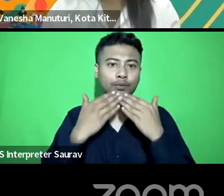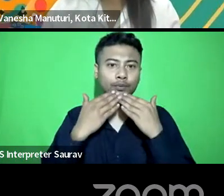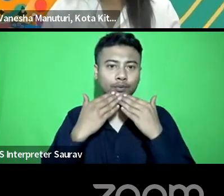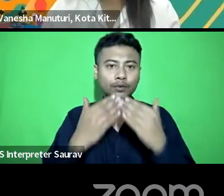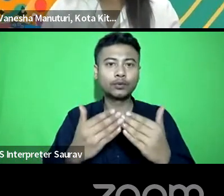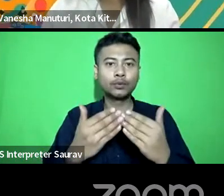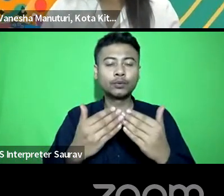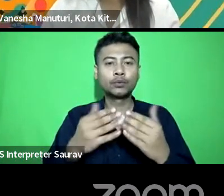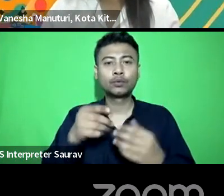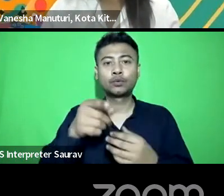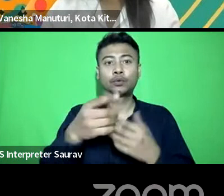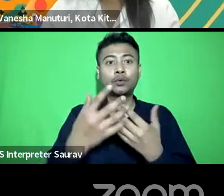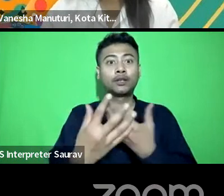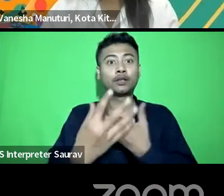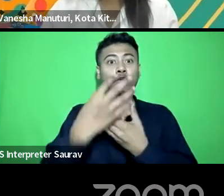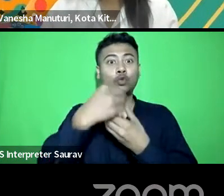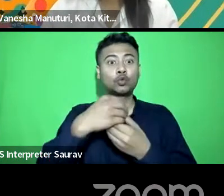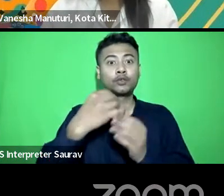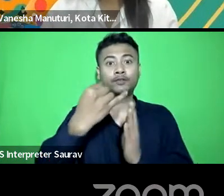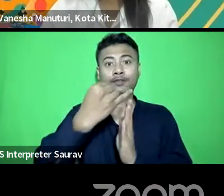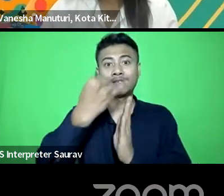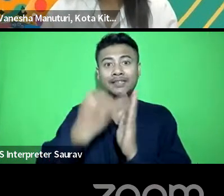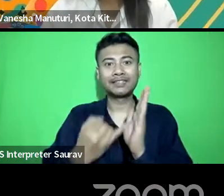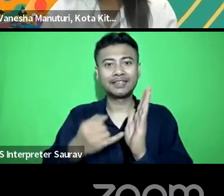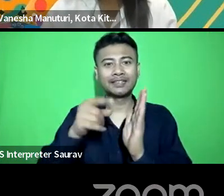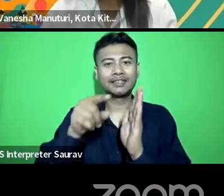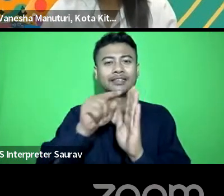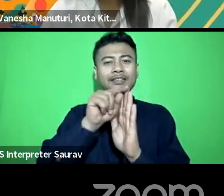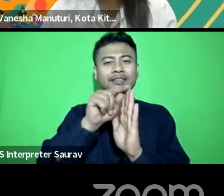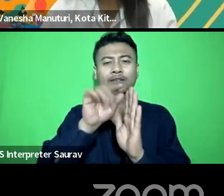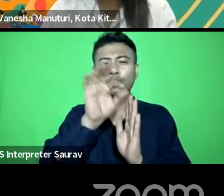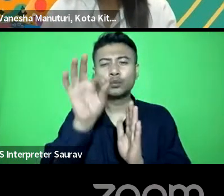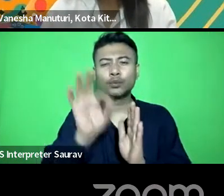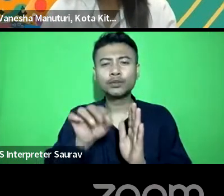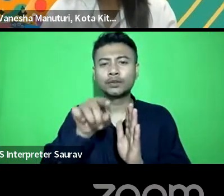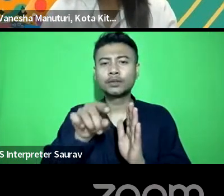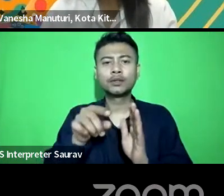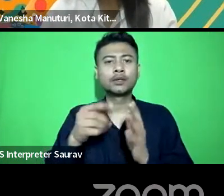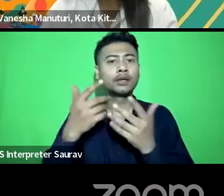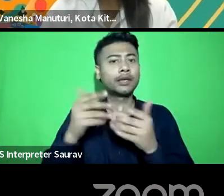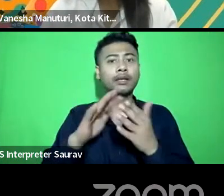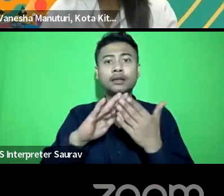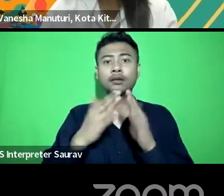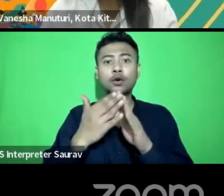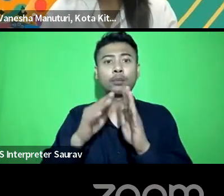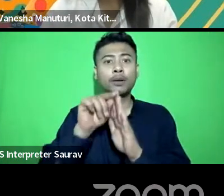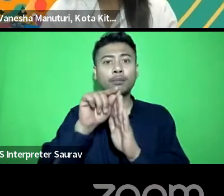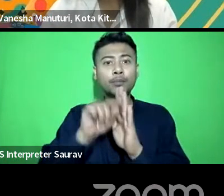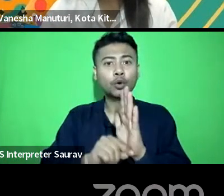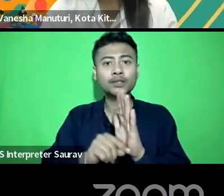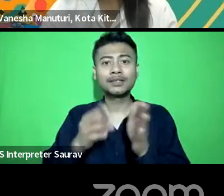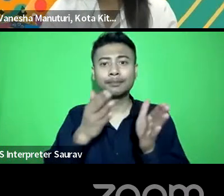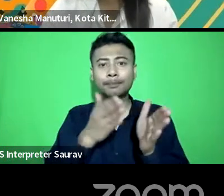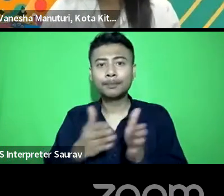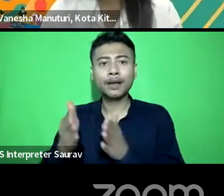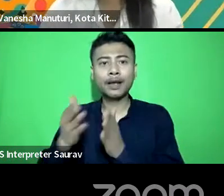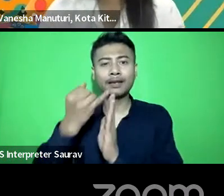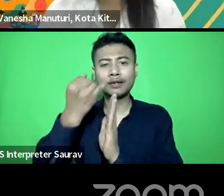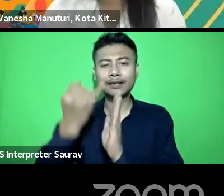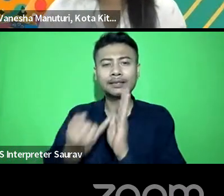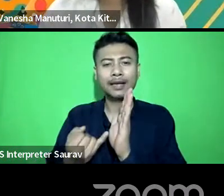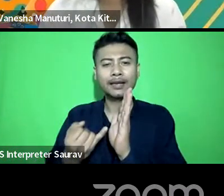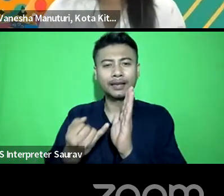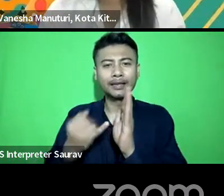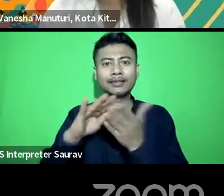you think inclusive design principles should be at the heart of all urban policy, planning and design frameworks